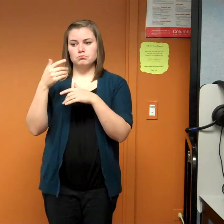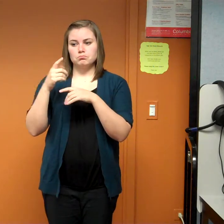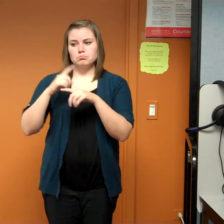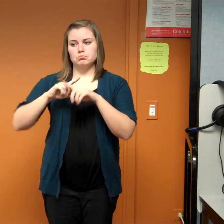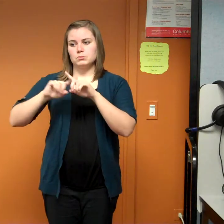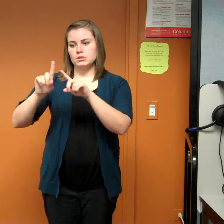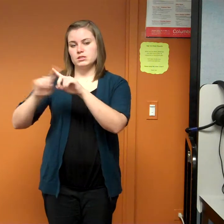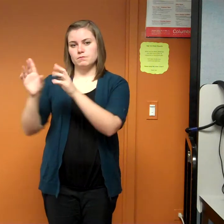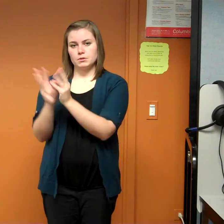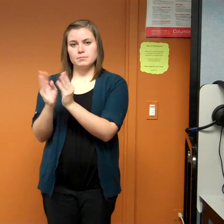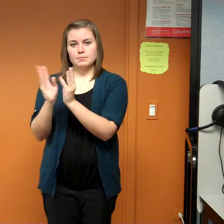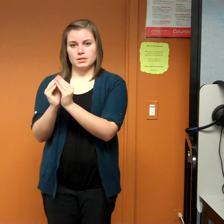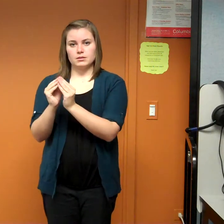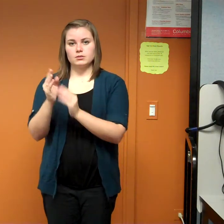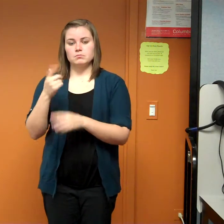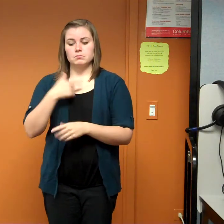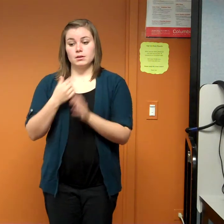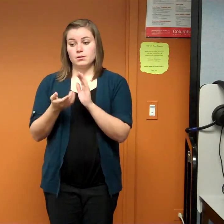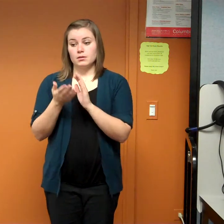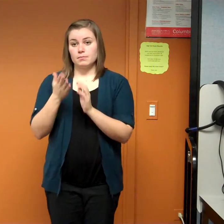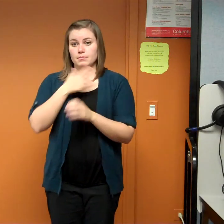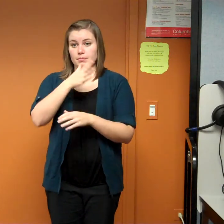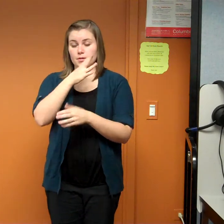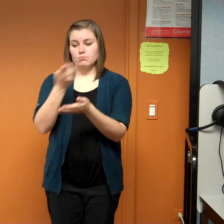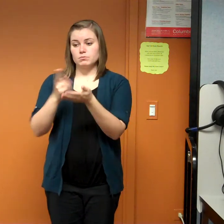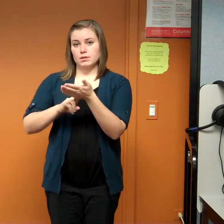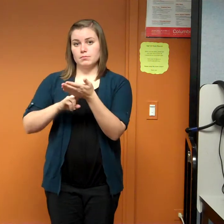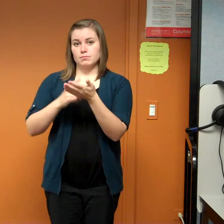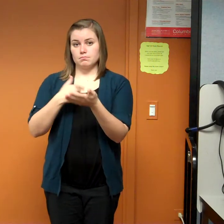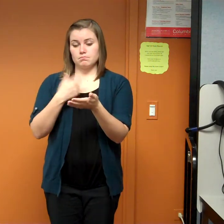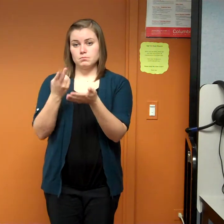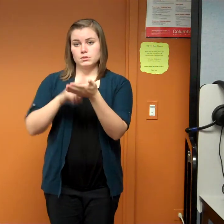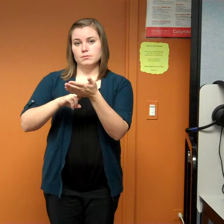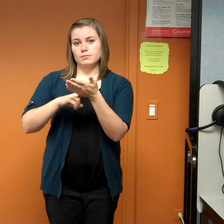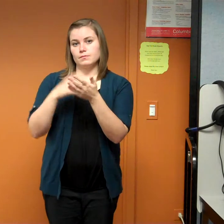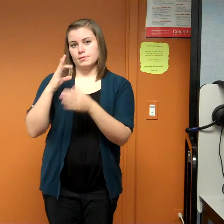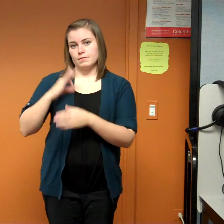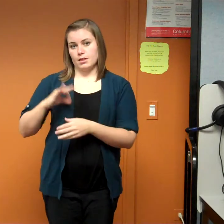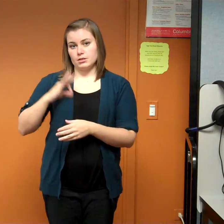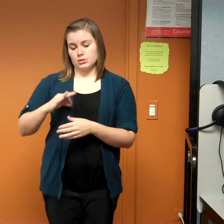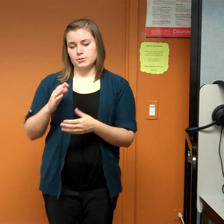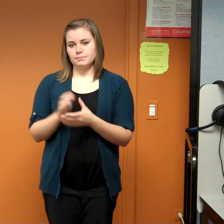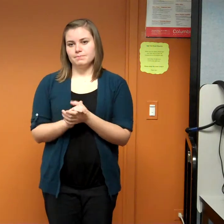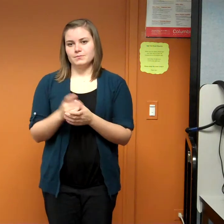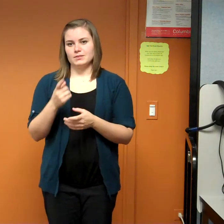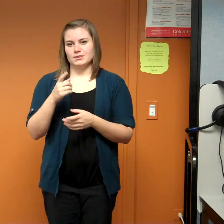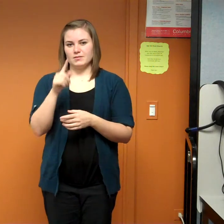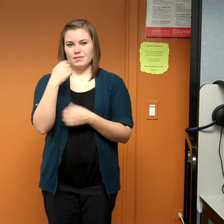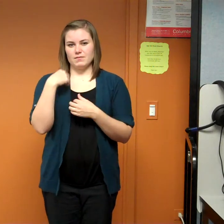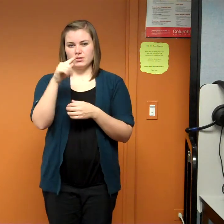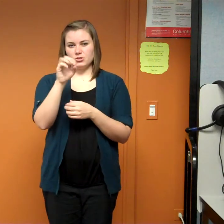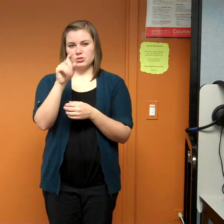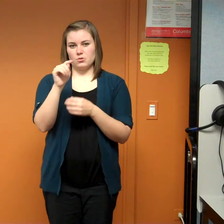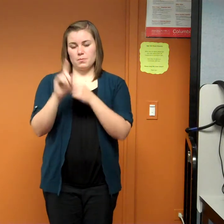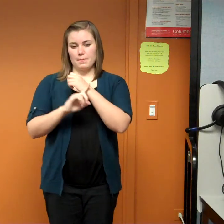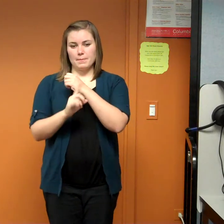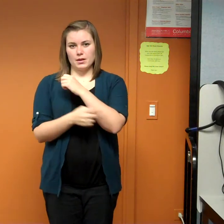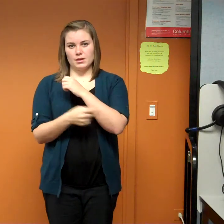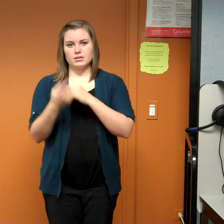for the conference, so I got to stuff tote bags for hours on end, and then the next day I registered people as they were arriving